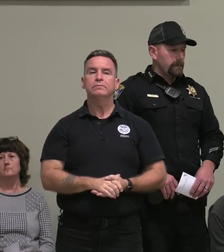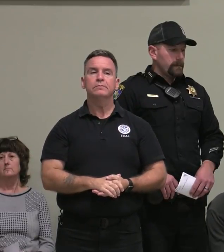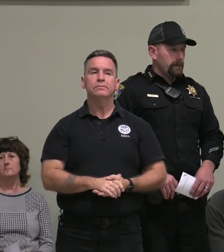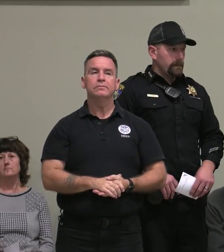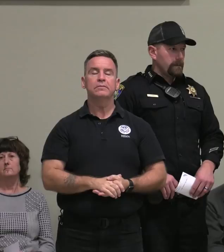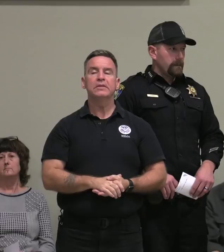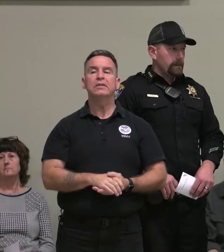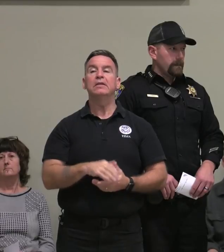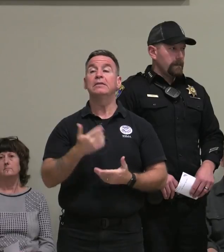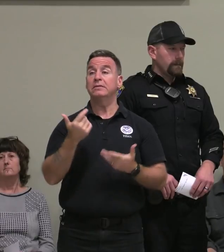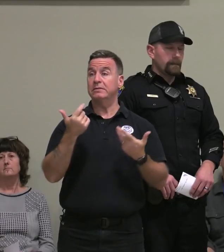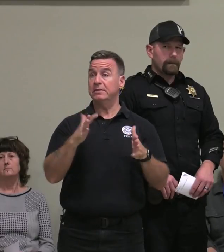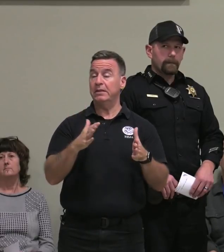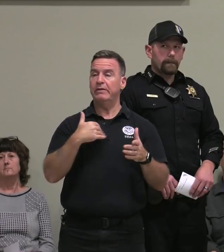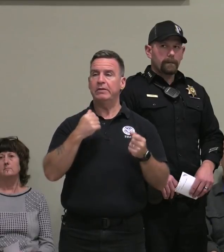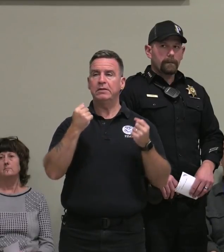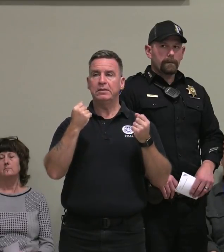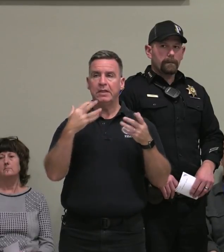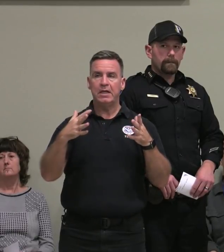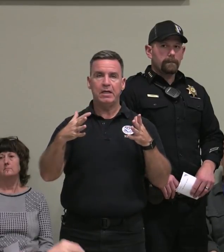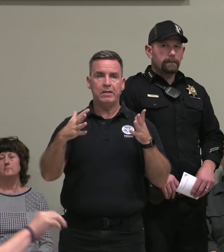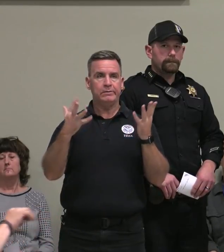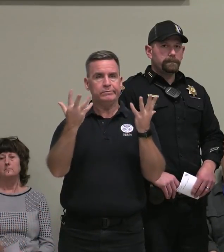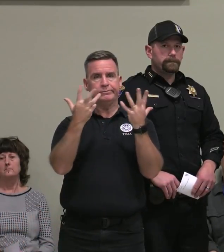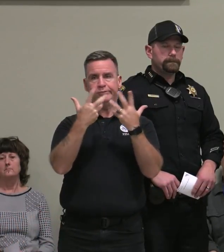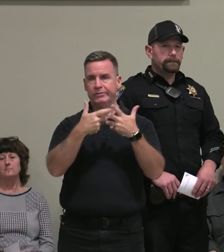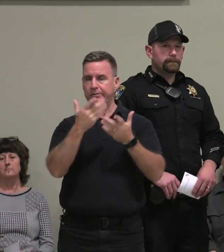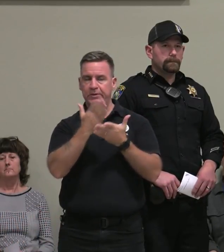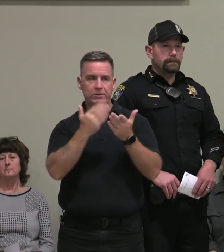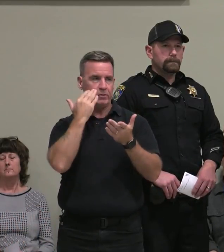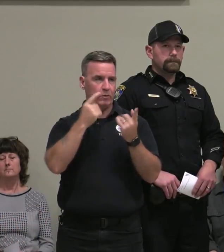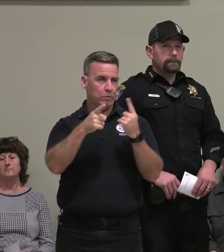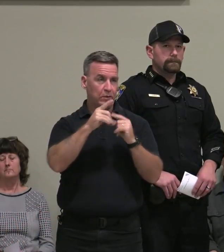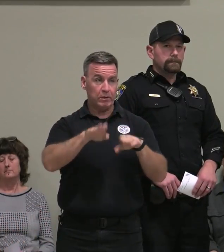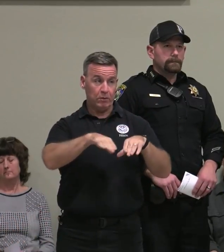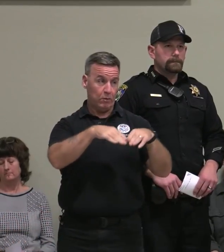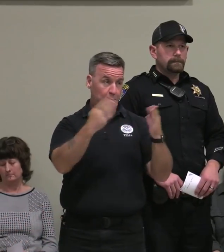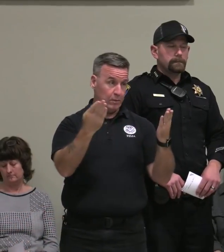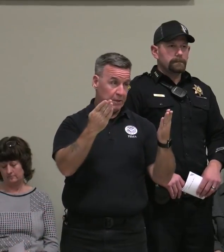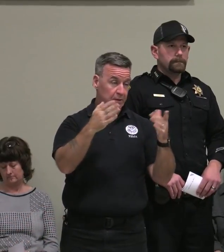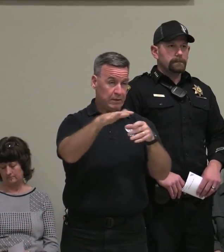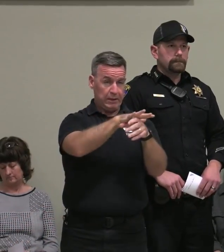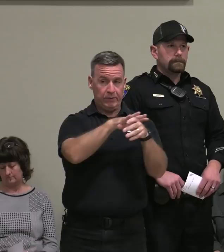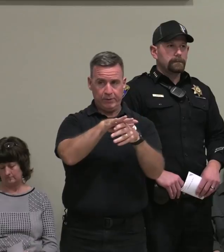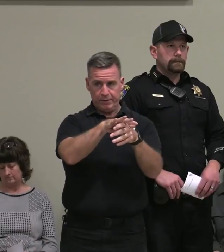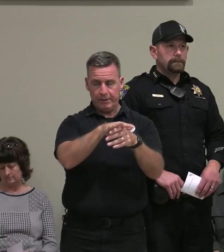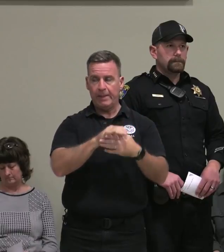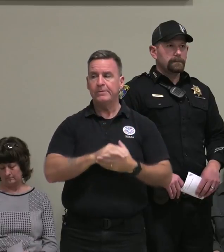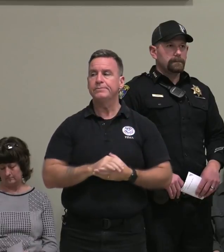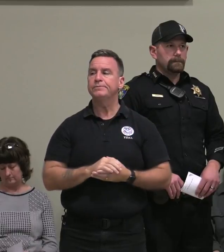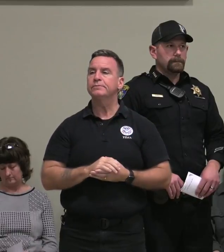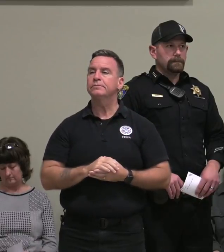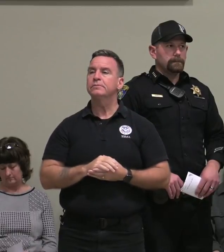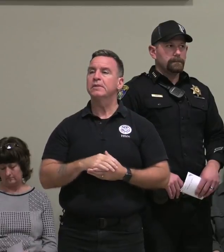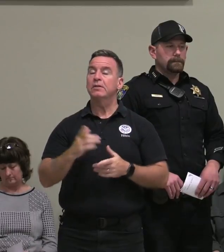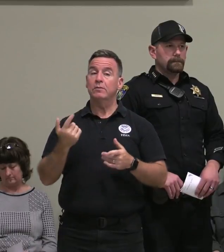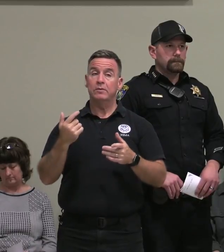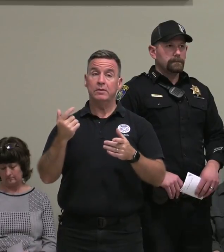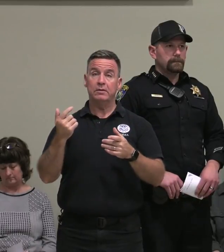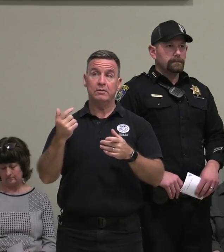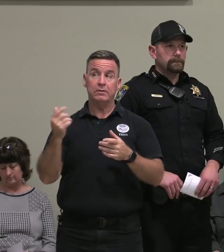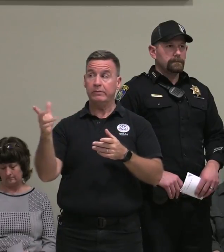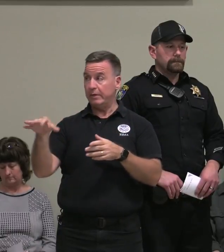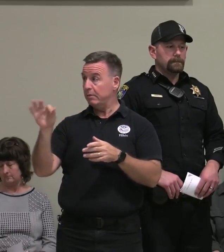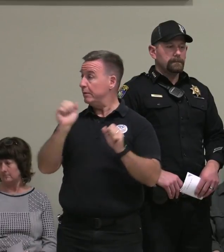as I've said, there's a lot of moving parts to this in terms of of knowing when we can open up a particular area. And when we get